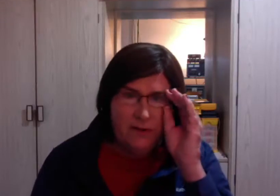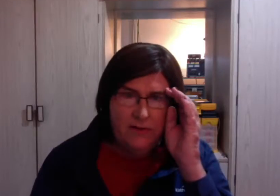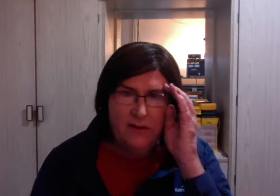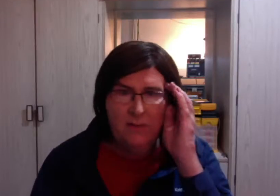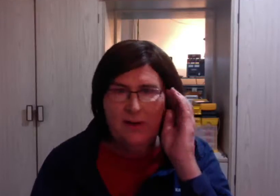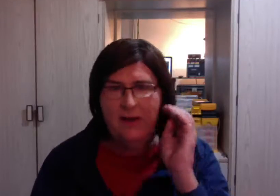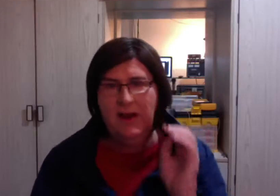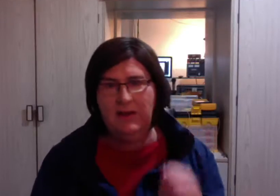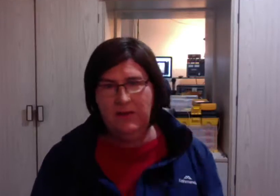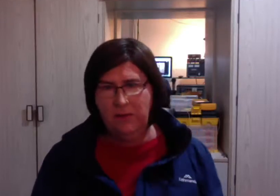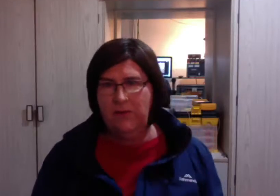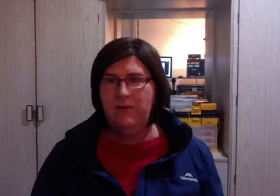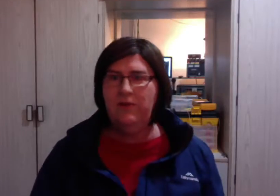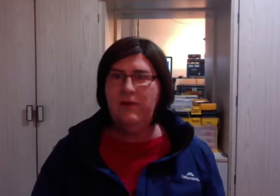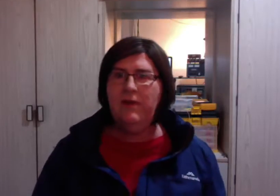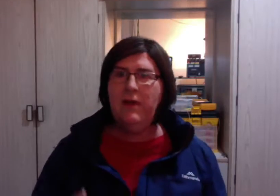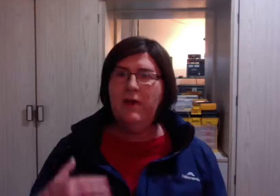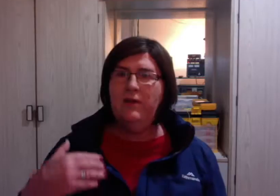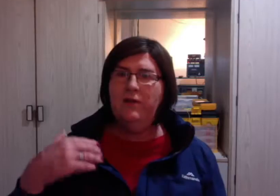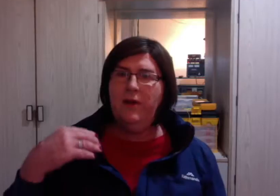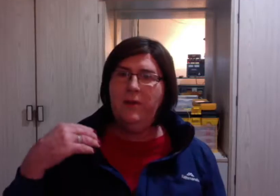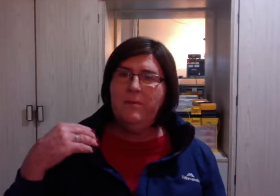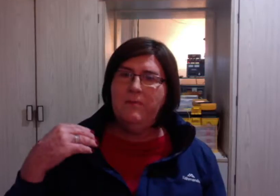in the middle of the Canning stock route to solve that one. So